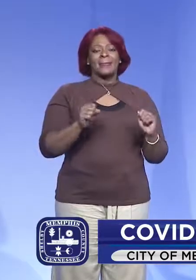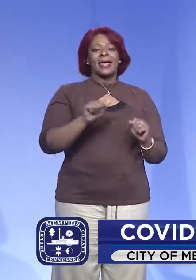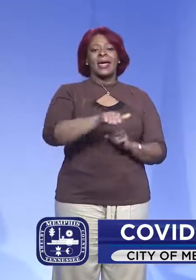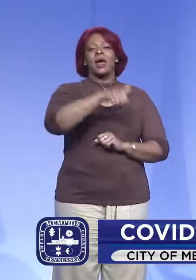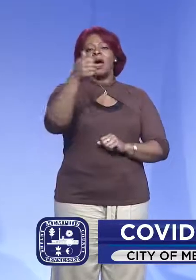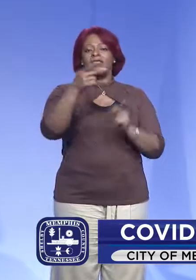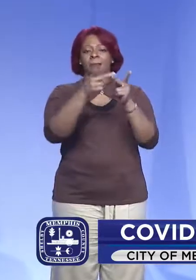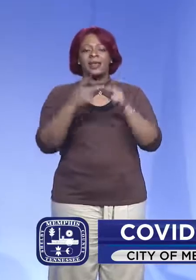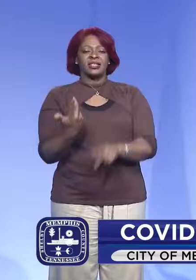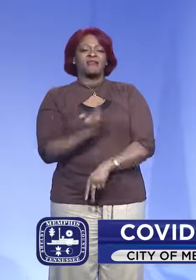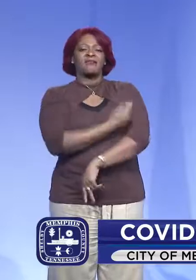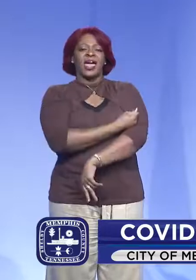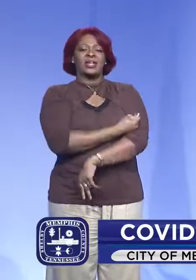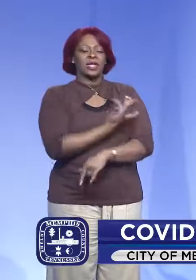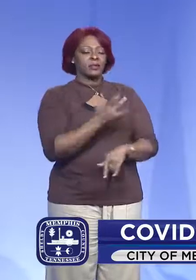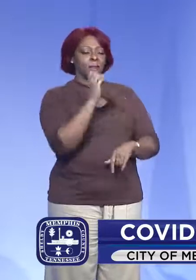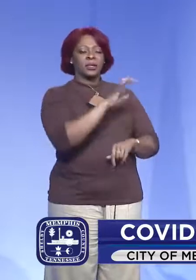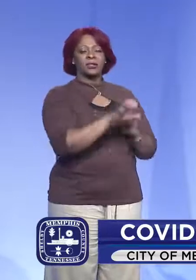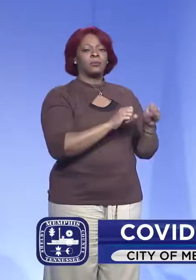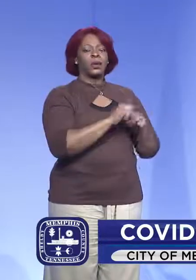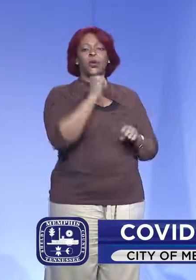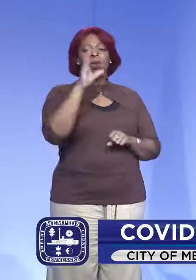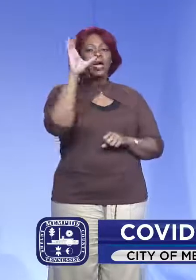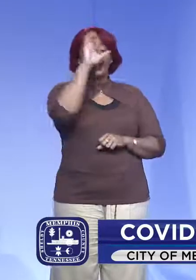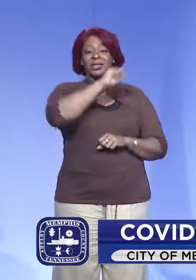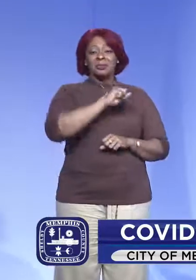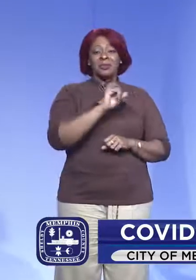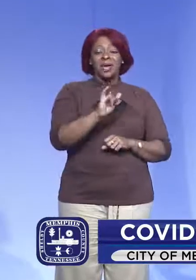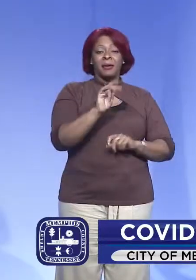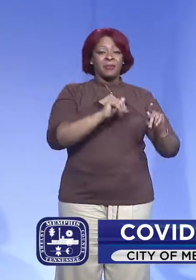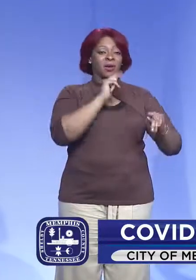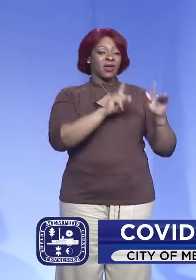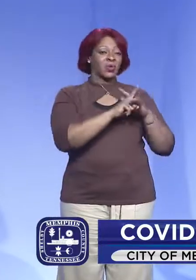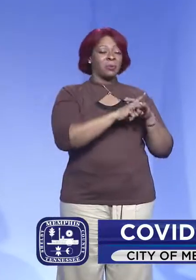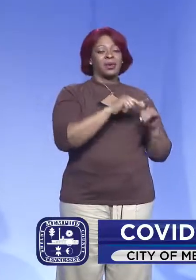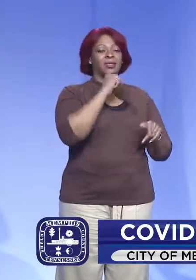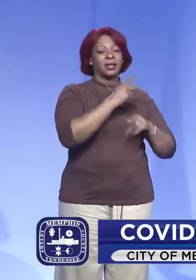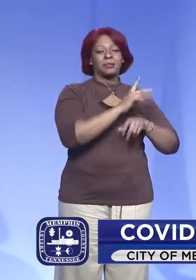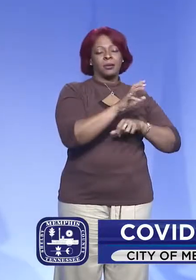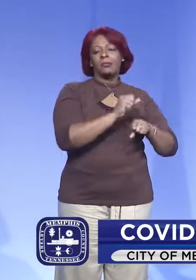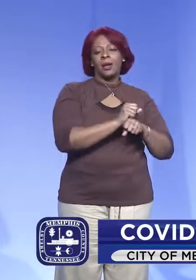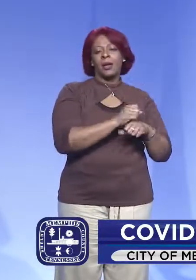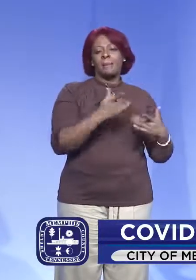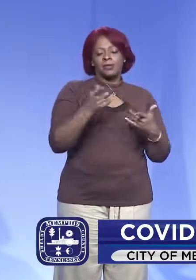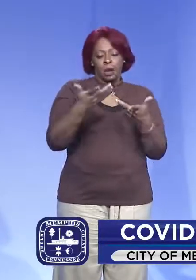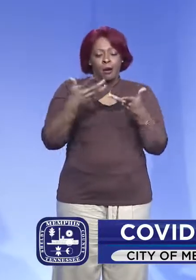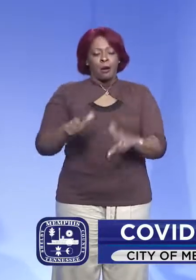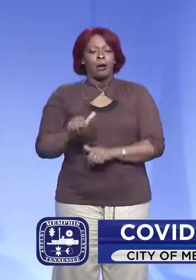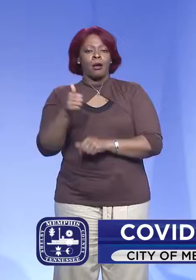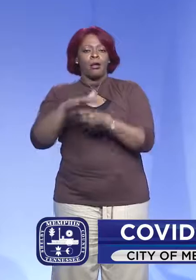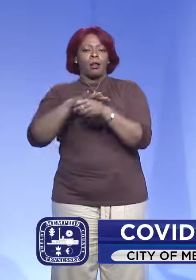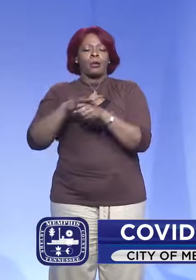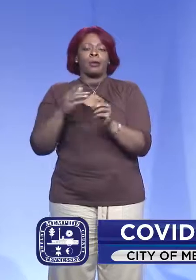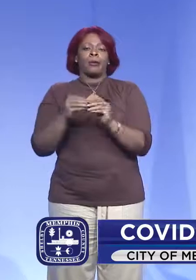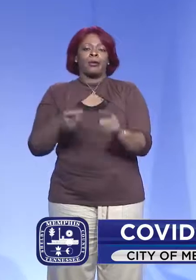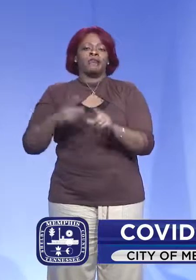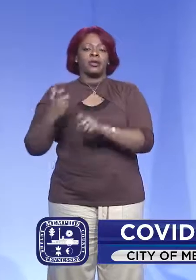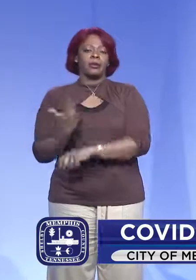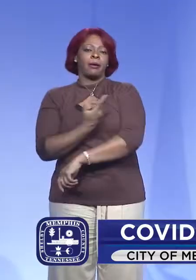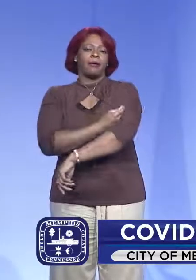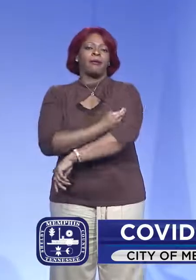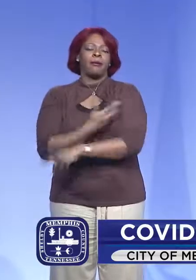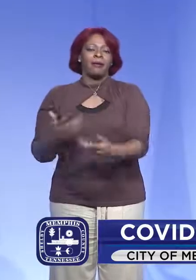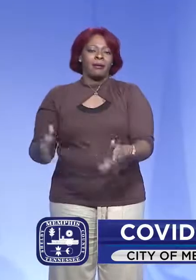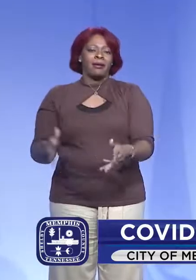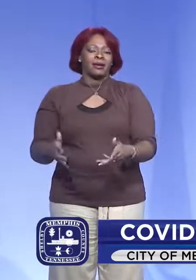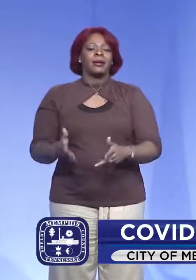elsewhere. So we don't want to make an assumption that people just didn't show up because they didn't keep the appointment. They may have found another opportunity. We